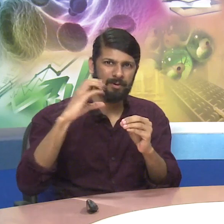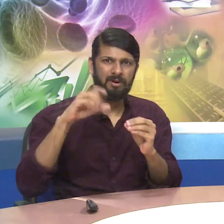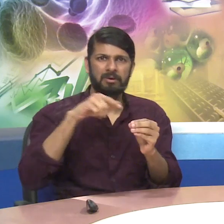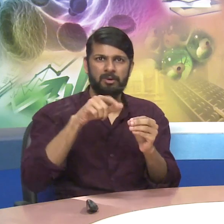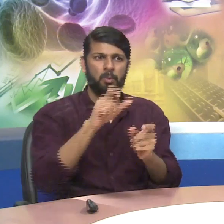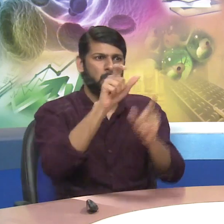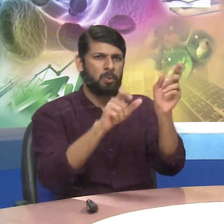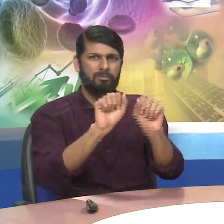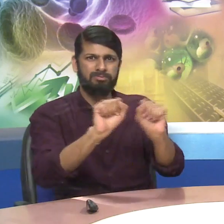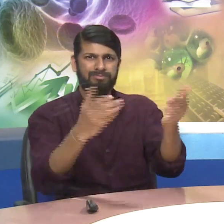republic.